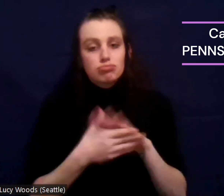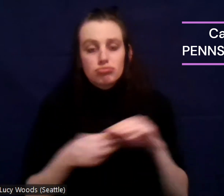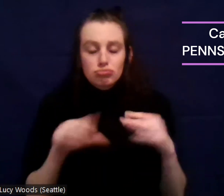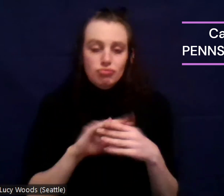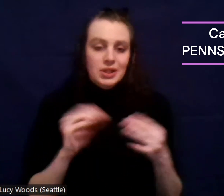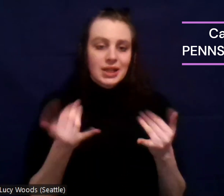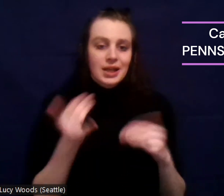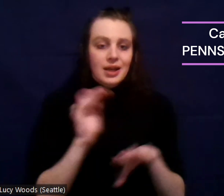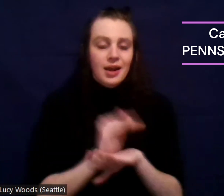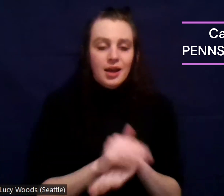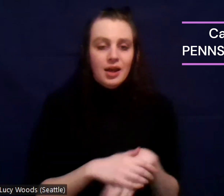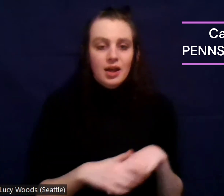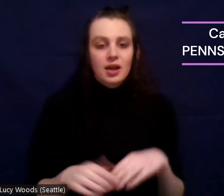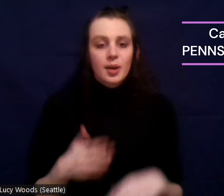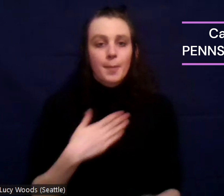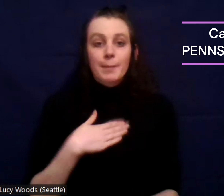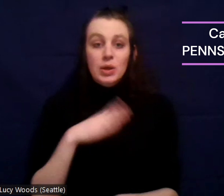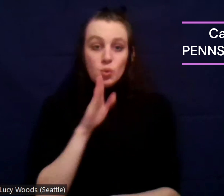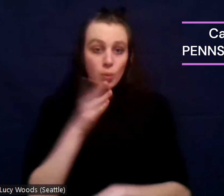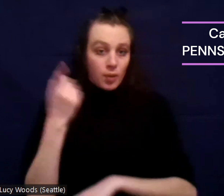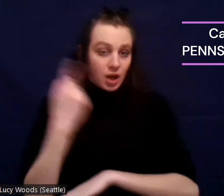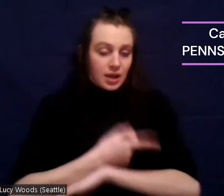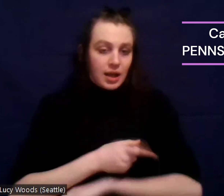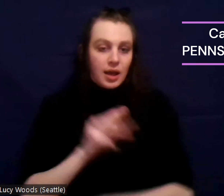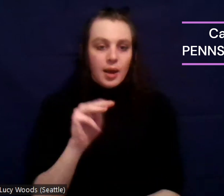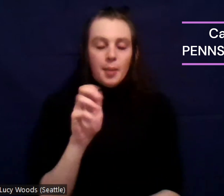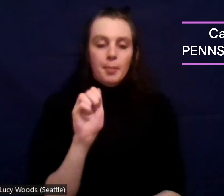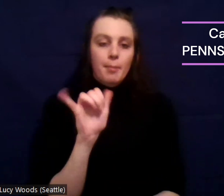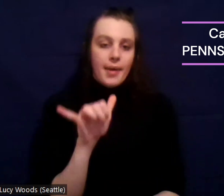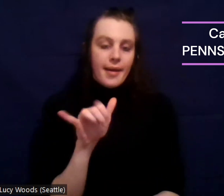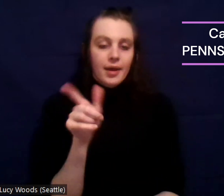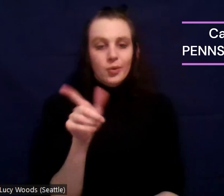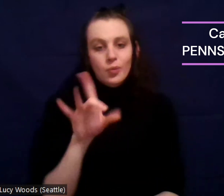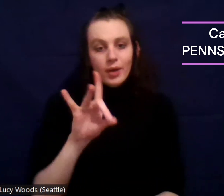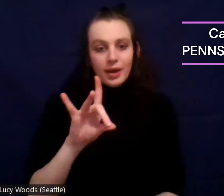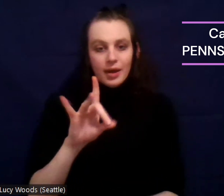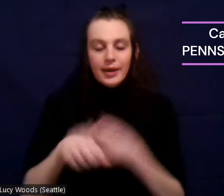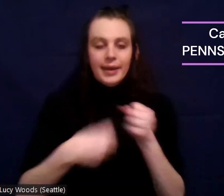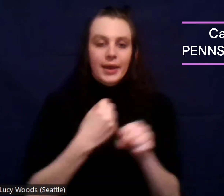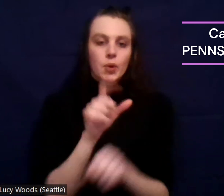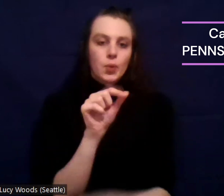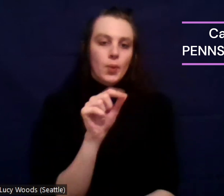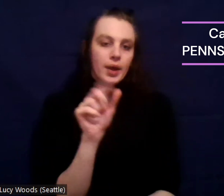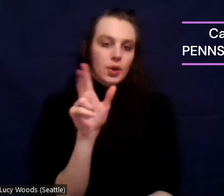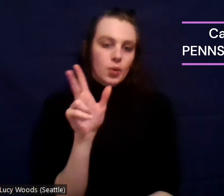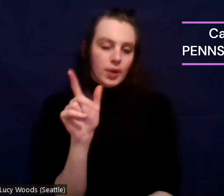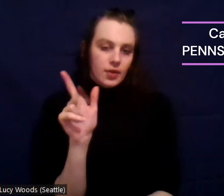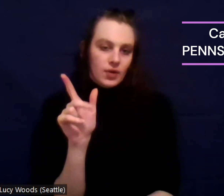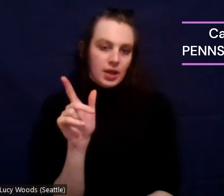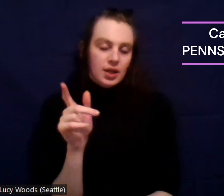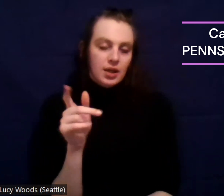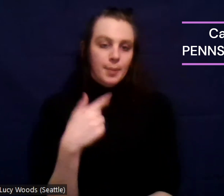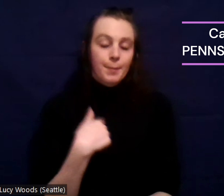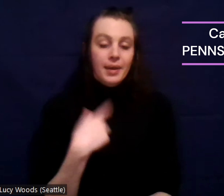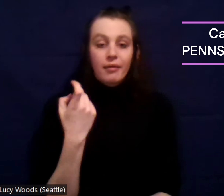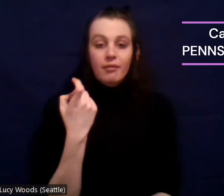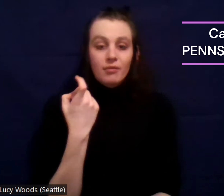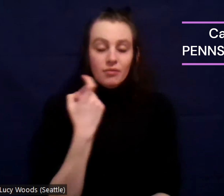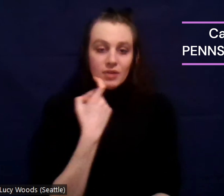My sobriety date is May 28th of 2023. I just recently